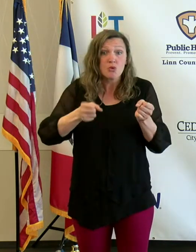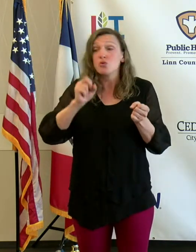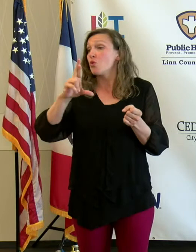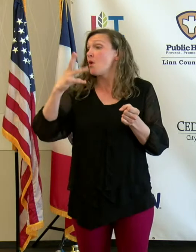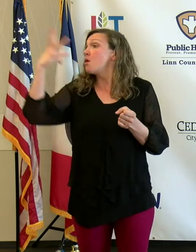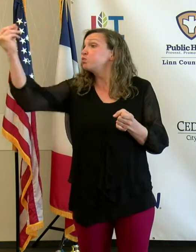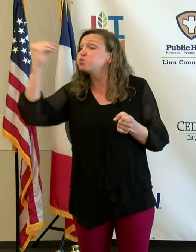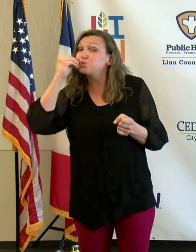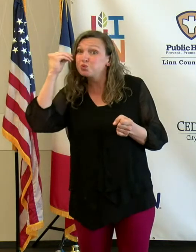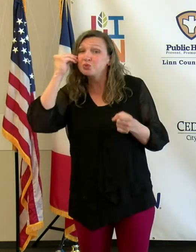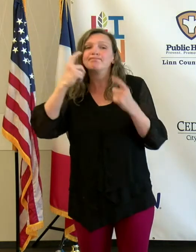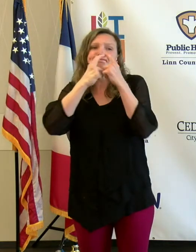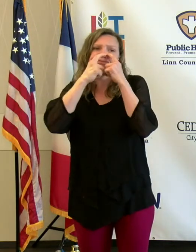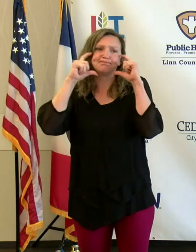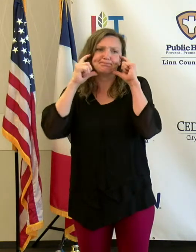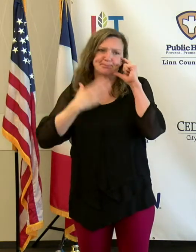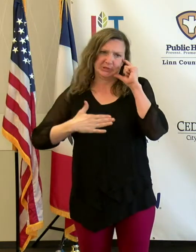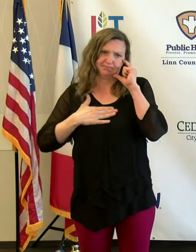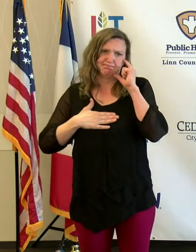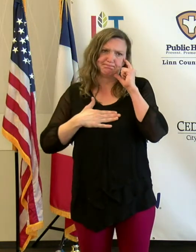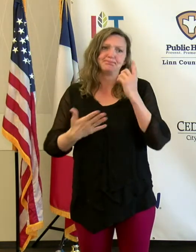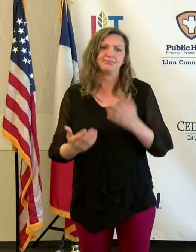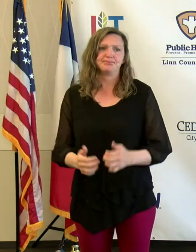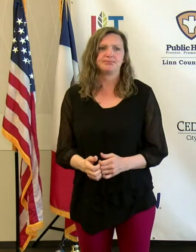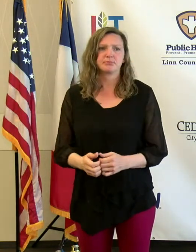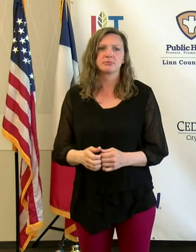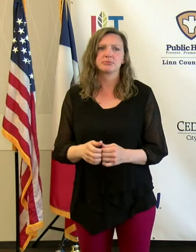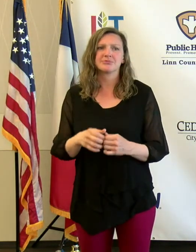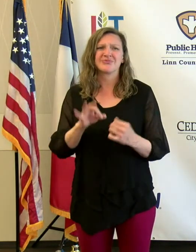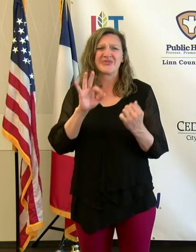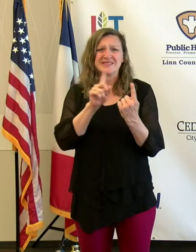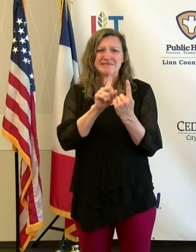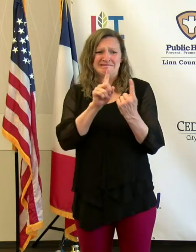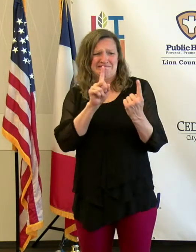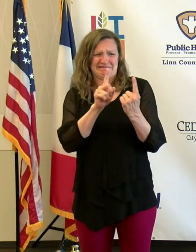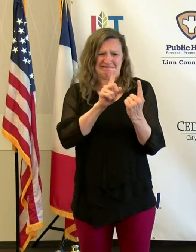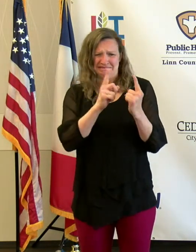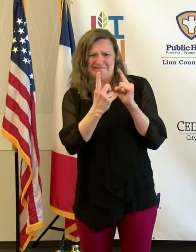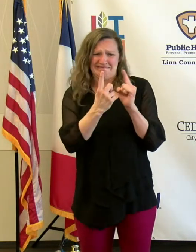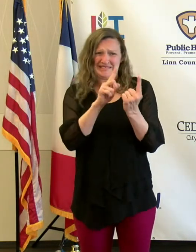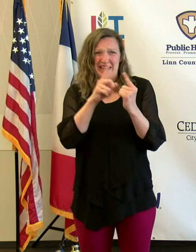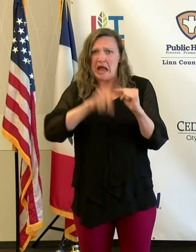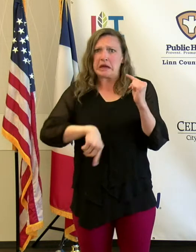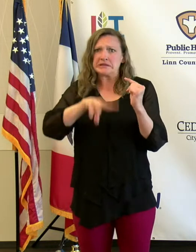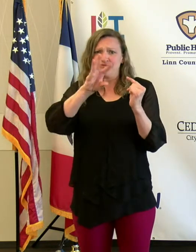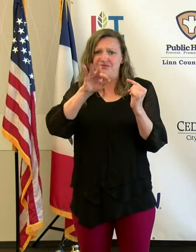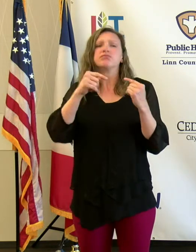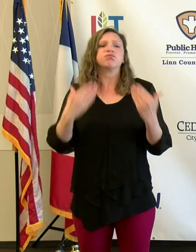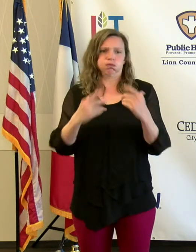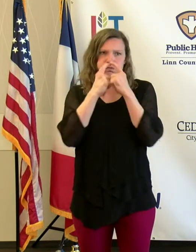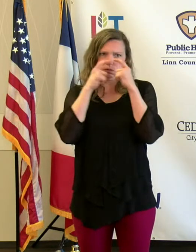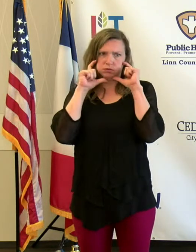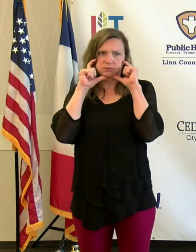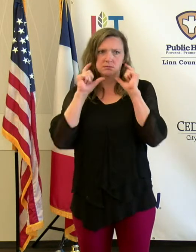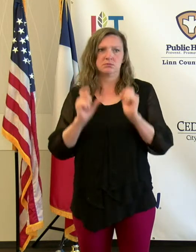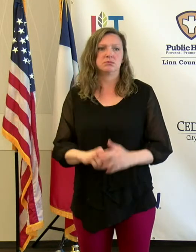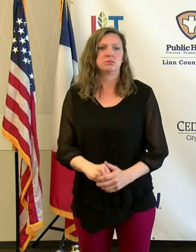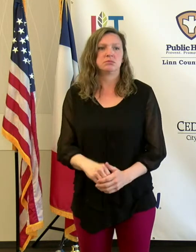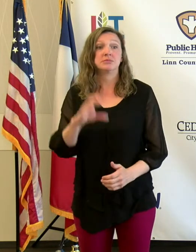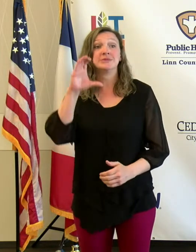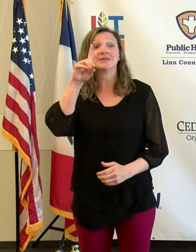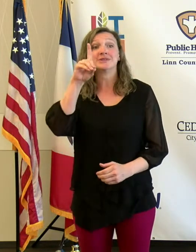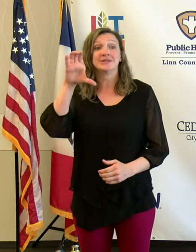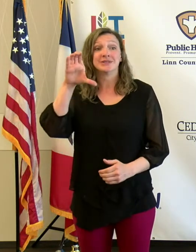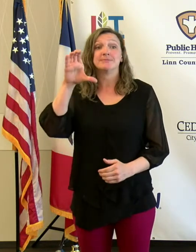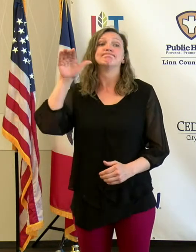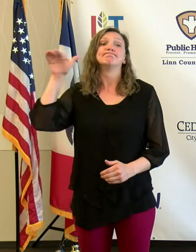distancing is difficult to ensure. The CDC is now recommending that everyone wear a face covering when they're in public.